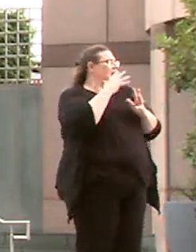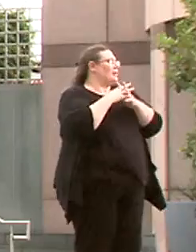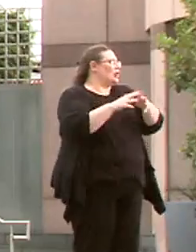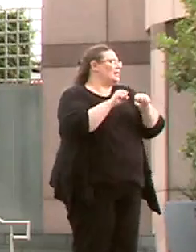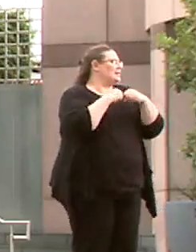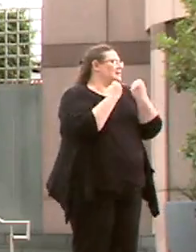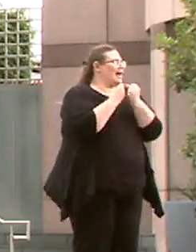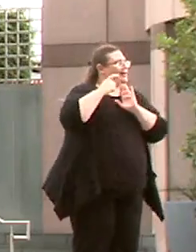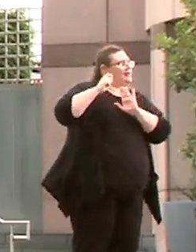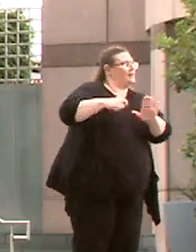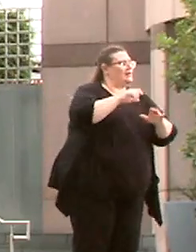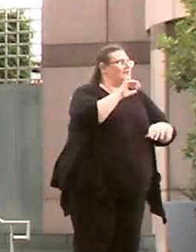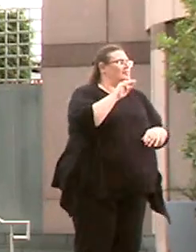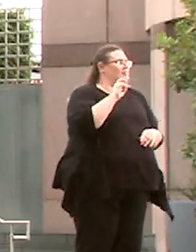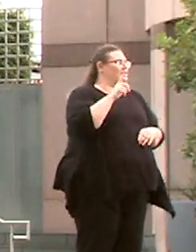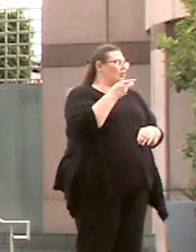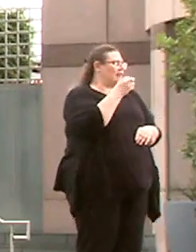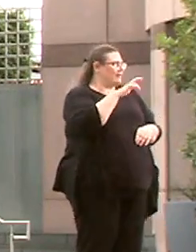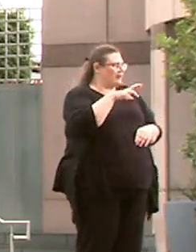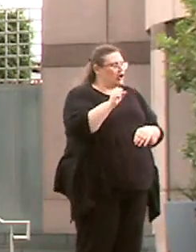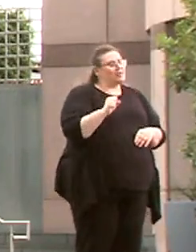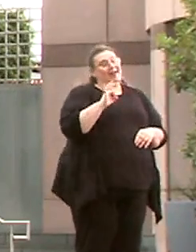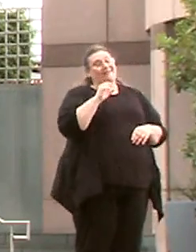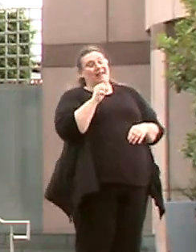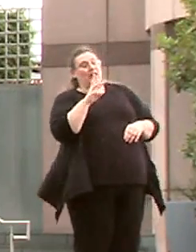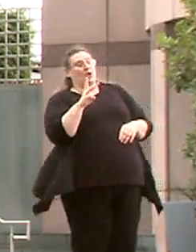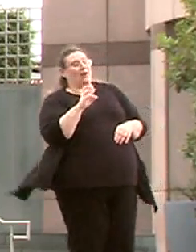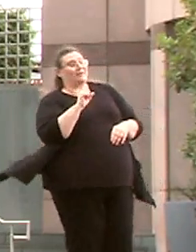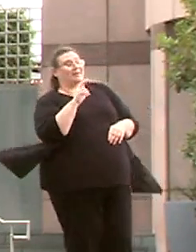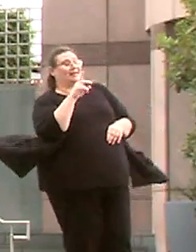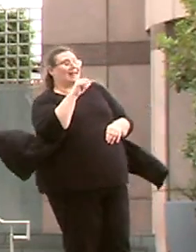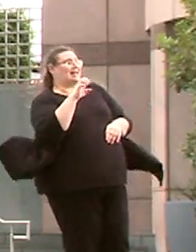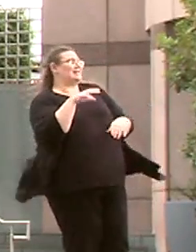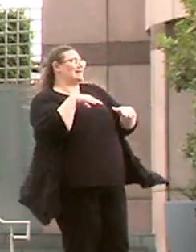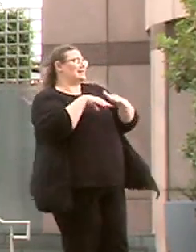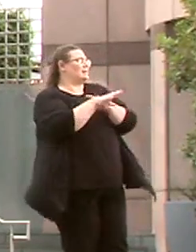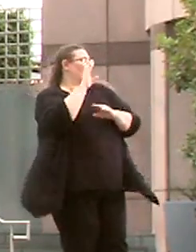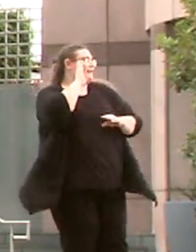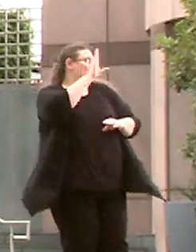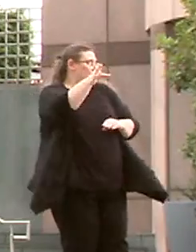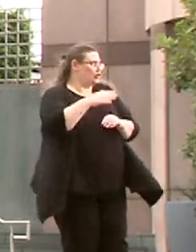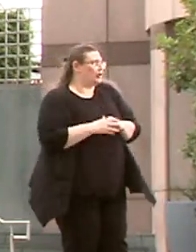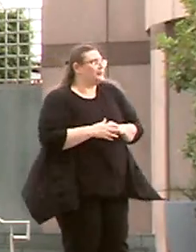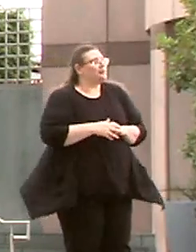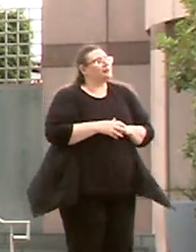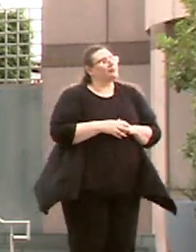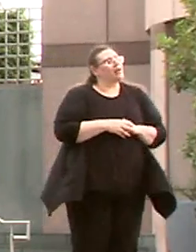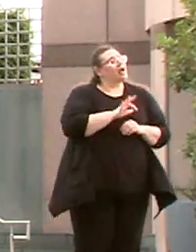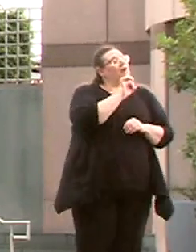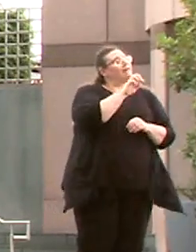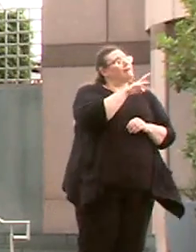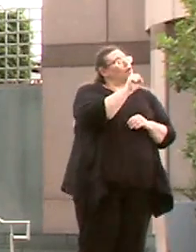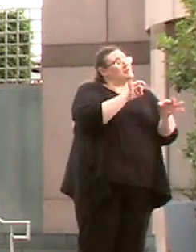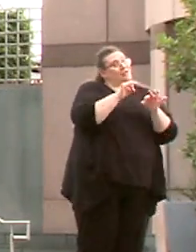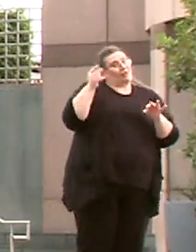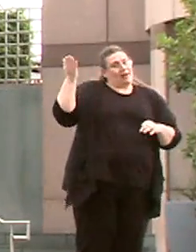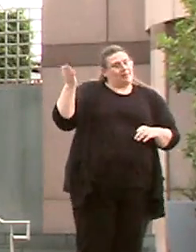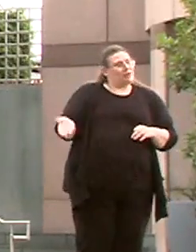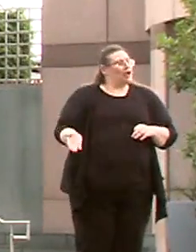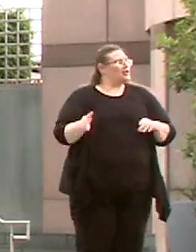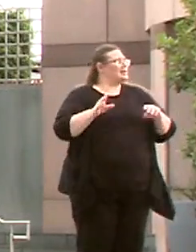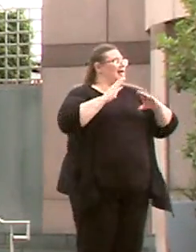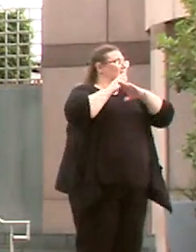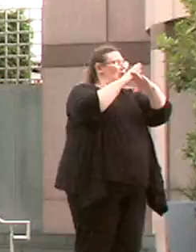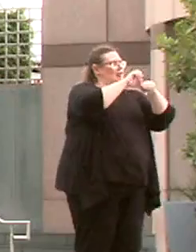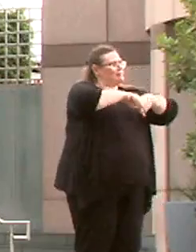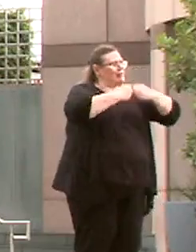Society of Cinematographers, and a Fellow of Sundance Accessible Futures Intensive. Forbes described her as breaking